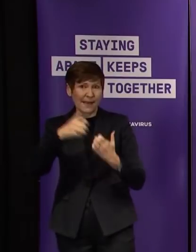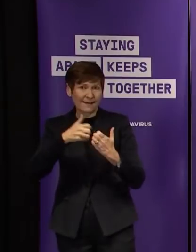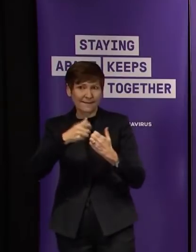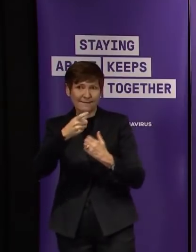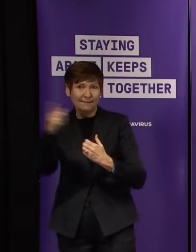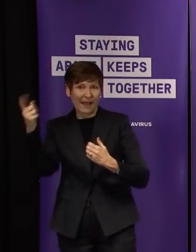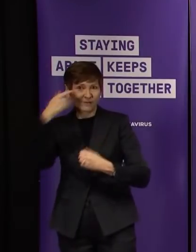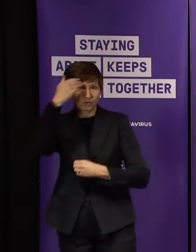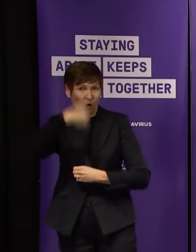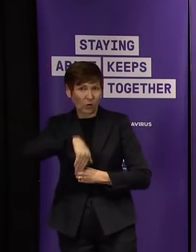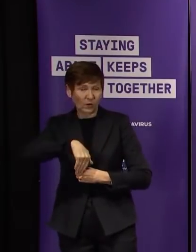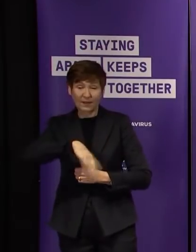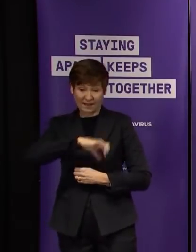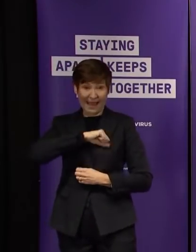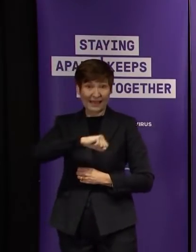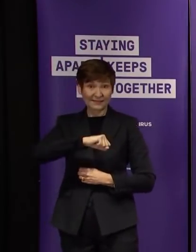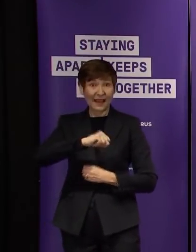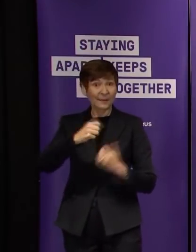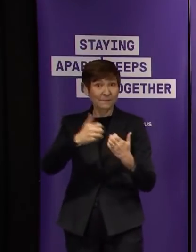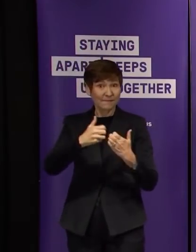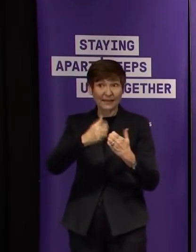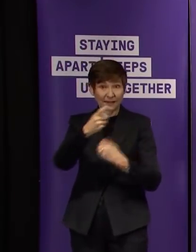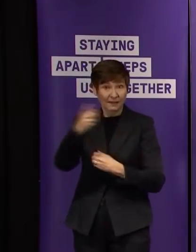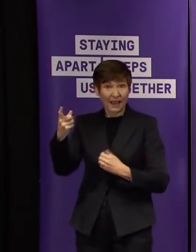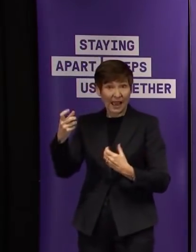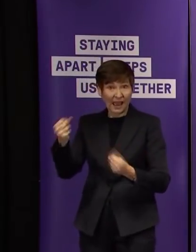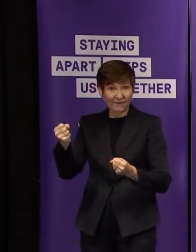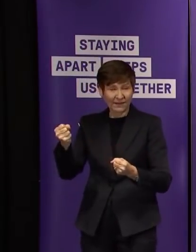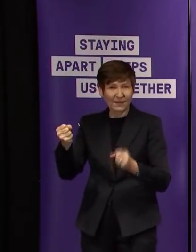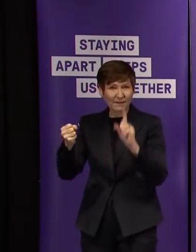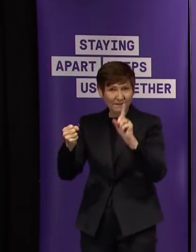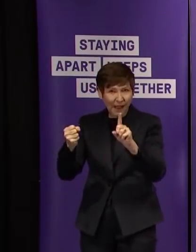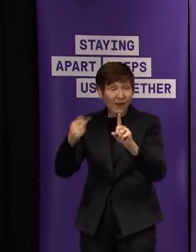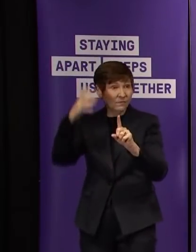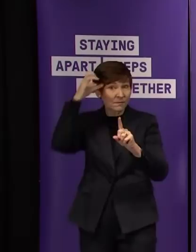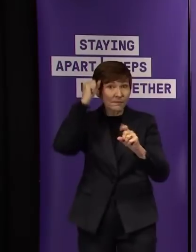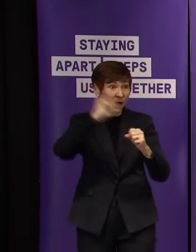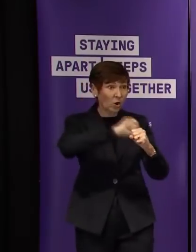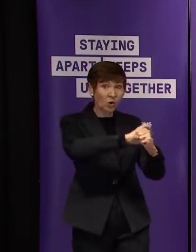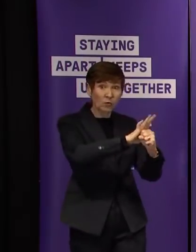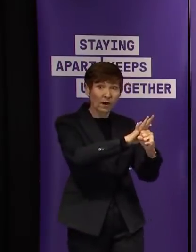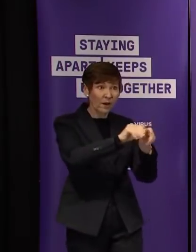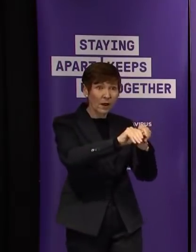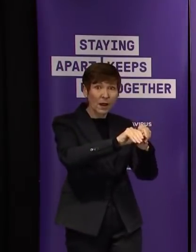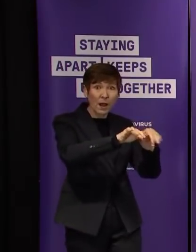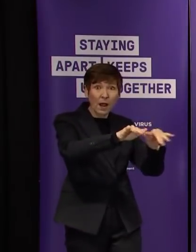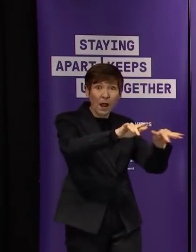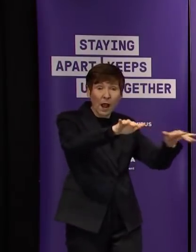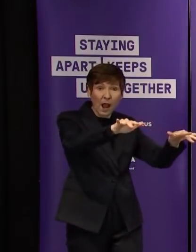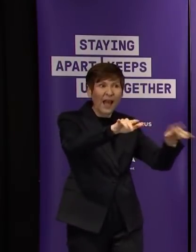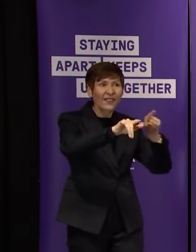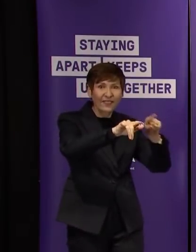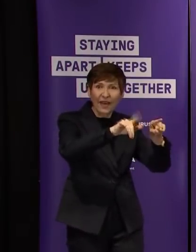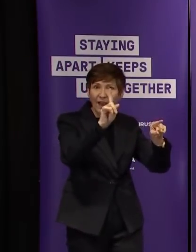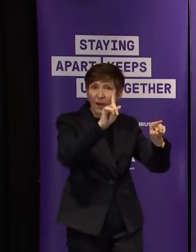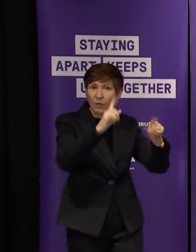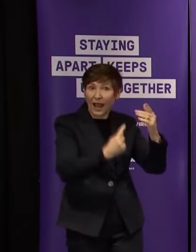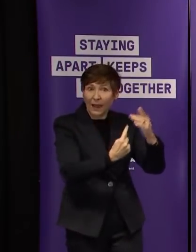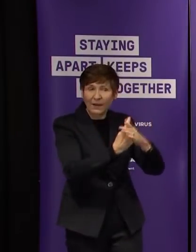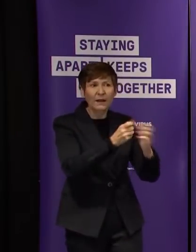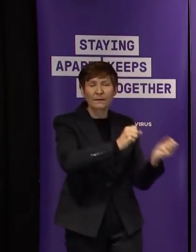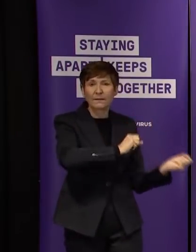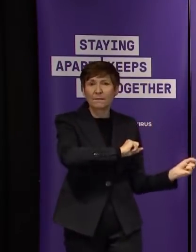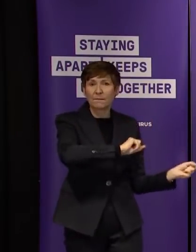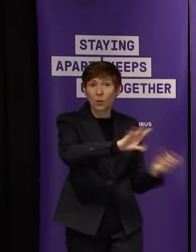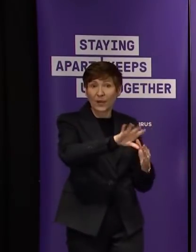that we kind of kid ourselves that it is, and we open up too soon, it won't just be COVID patients who we'll struggle